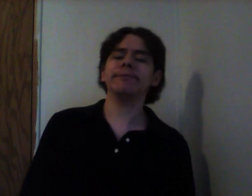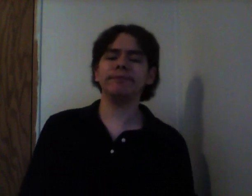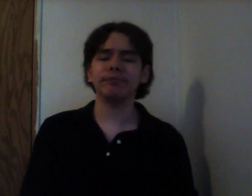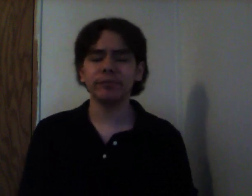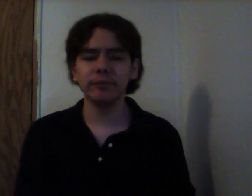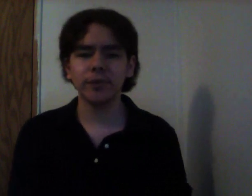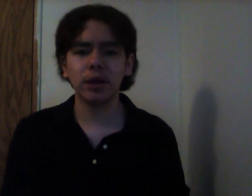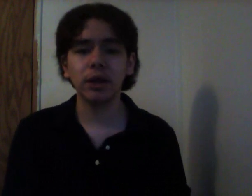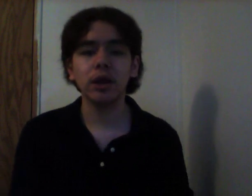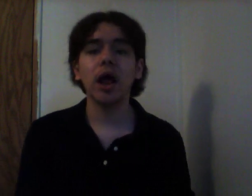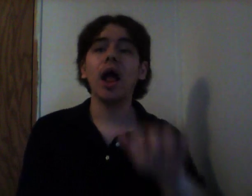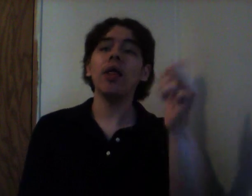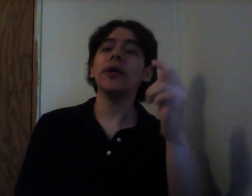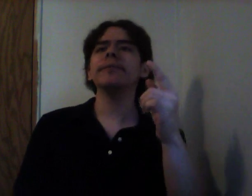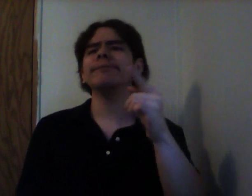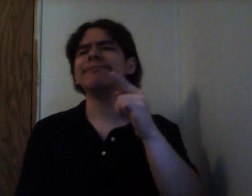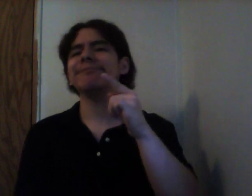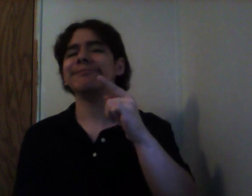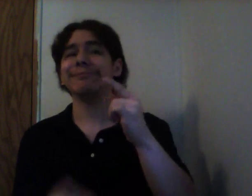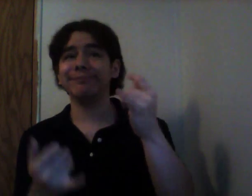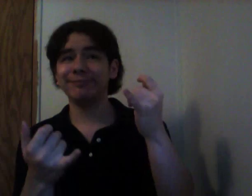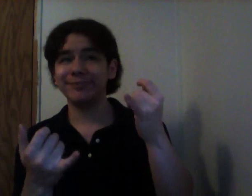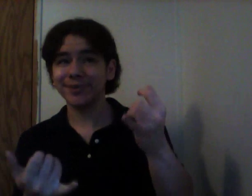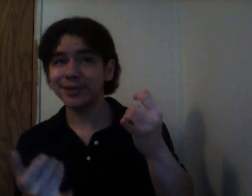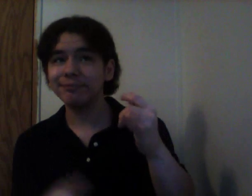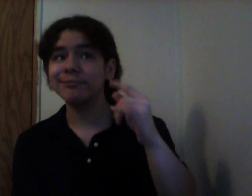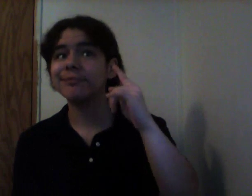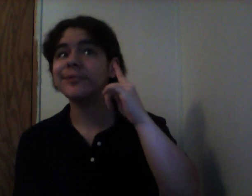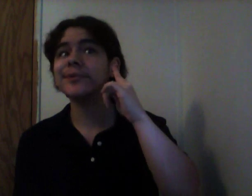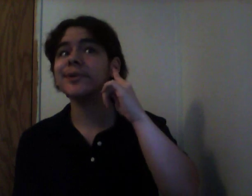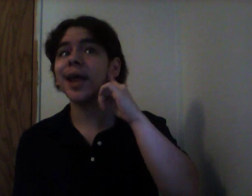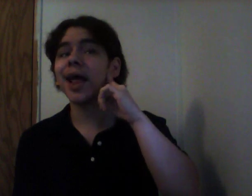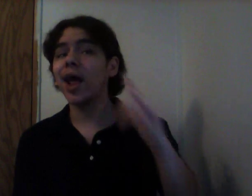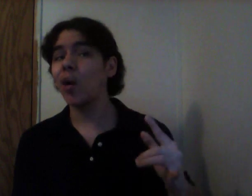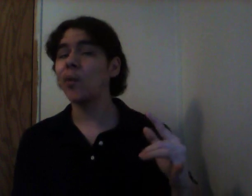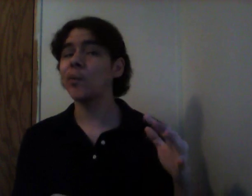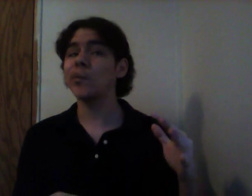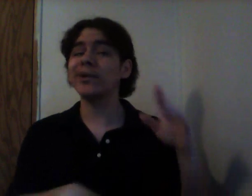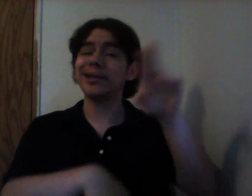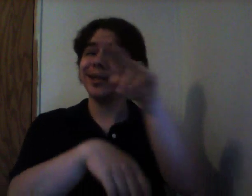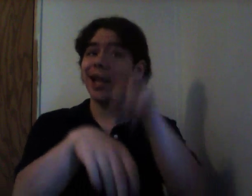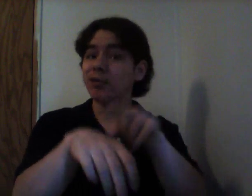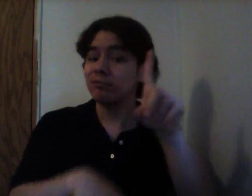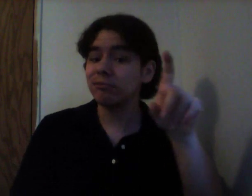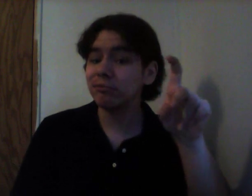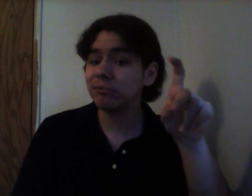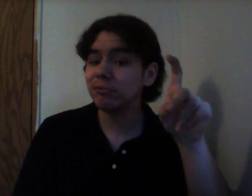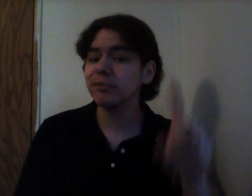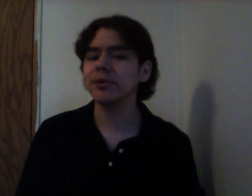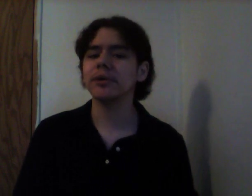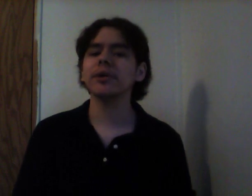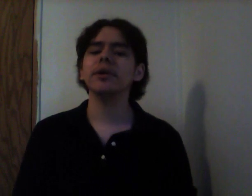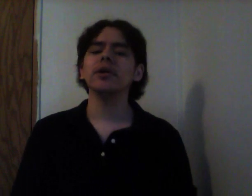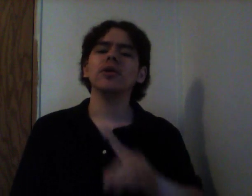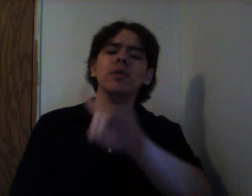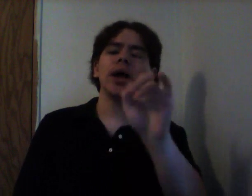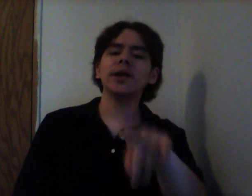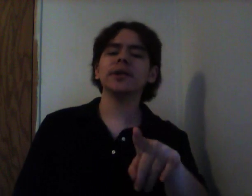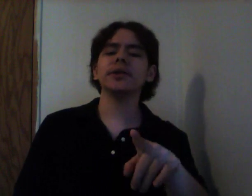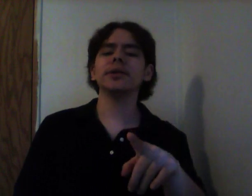there's other ones. Does this sound natural? So your question will be phrased like this, as well as